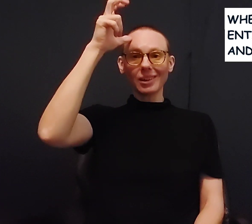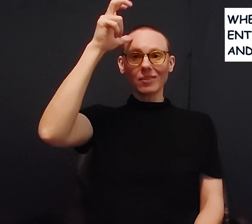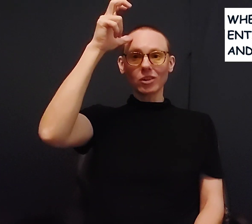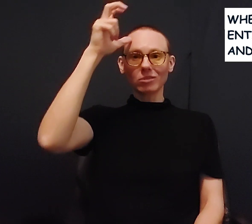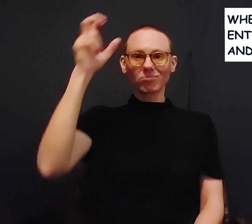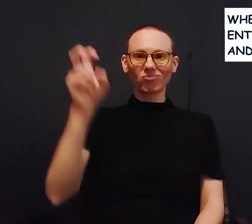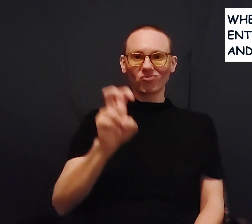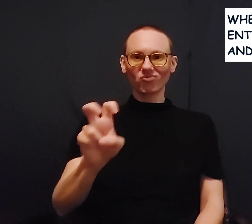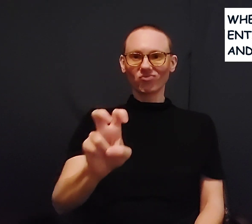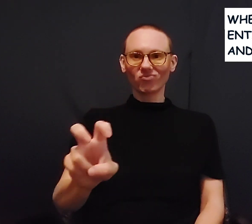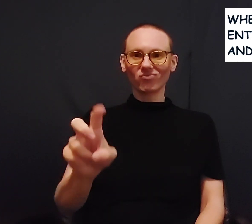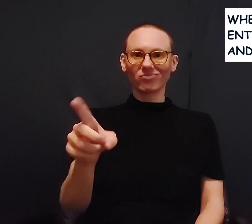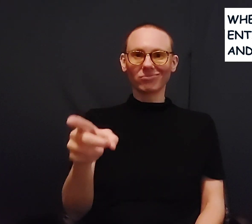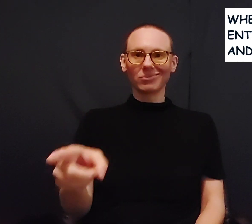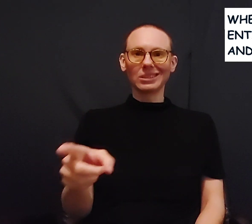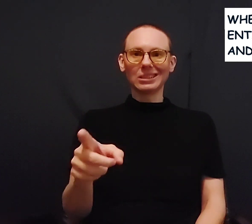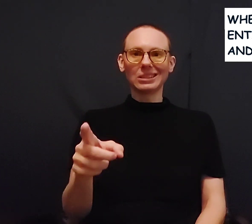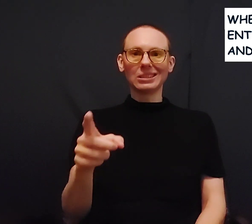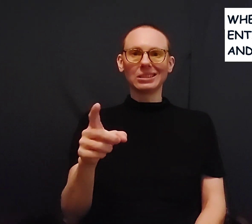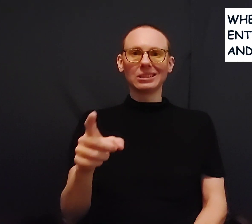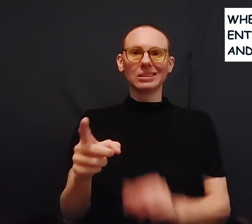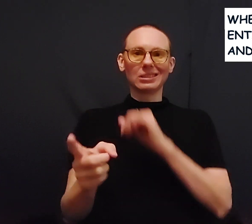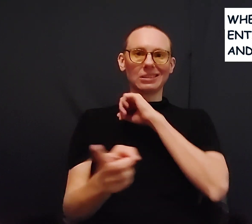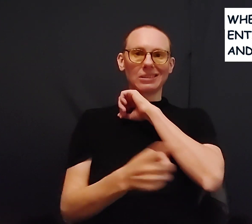When the devil enticed